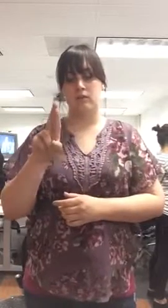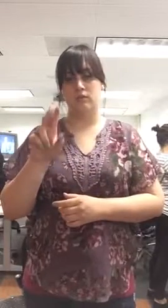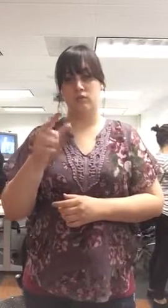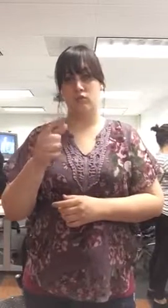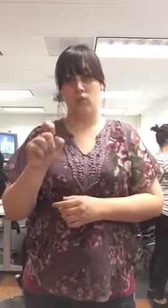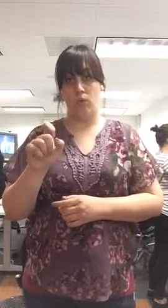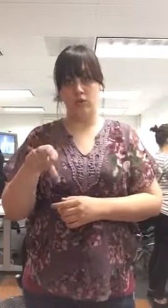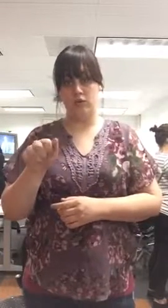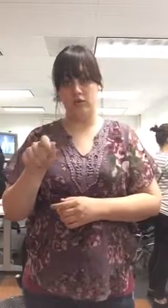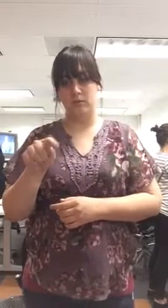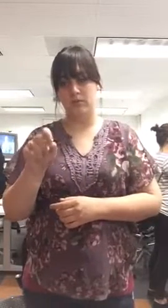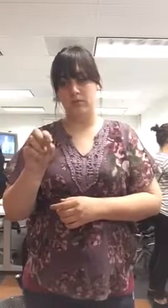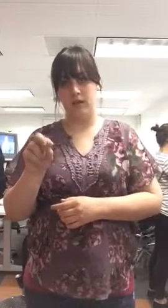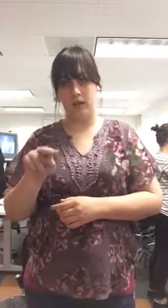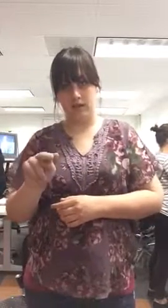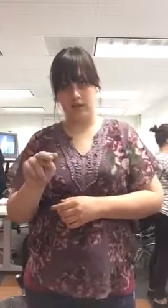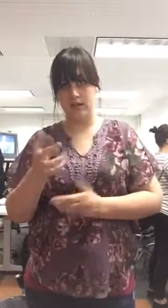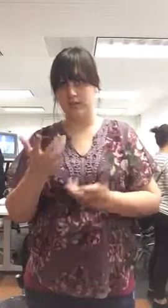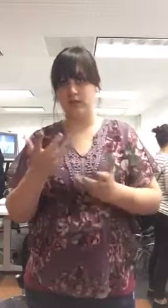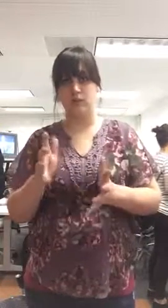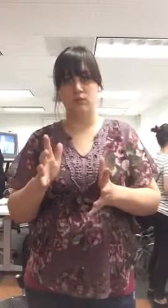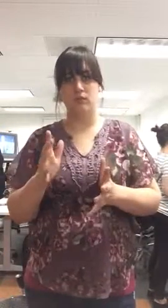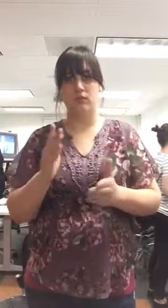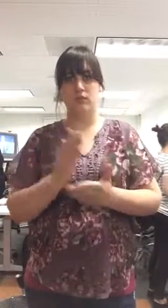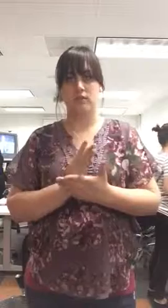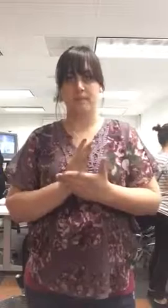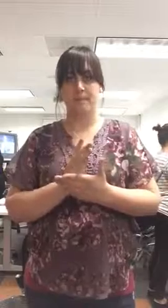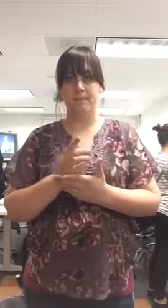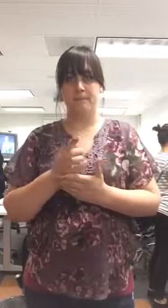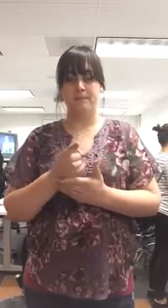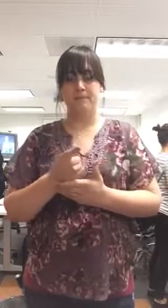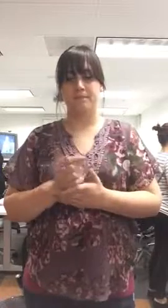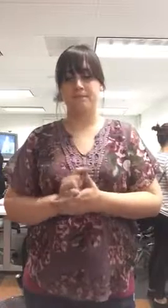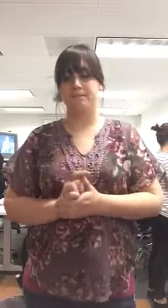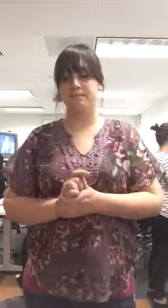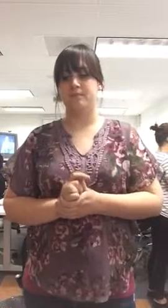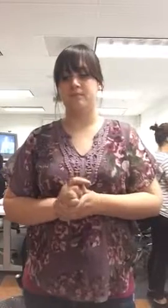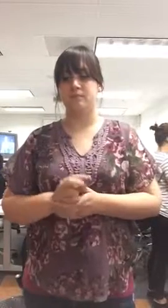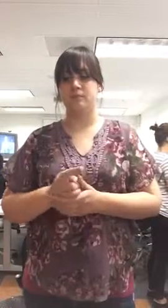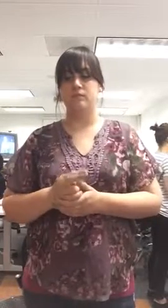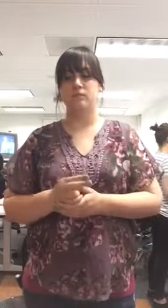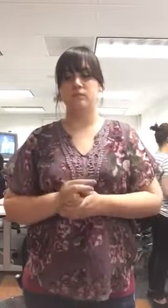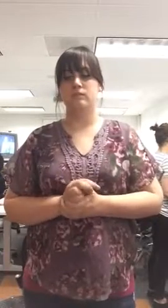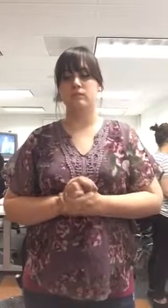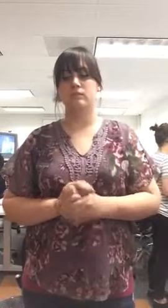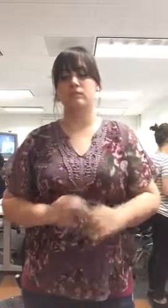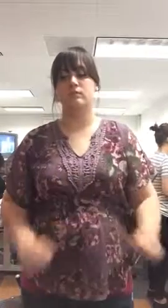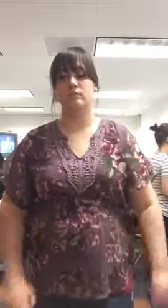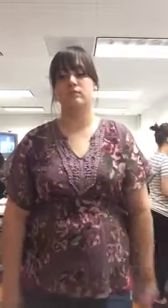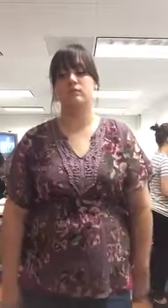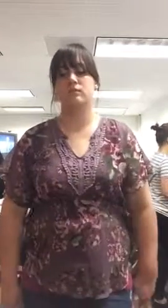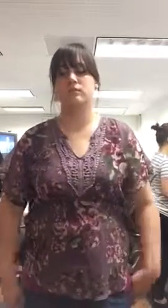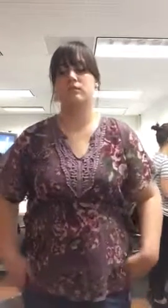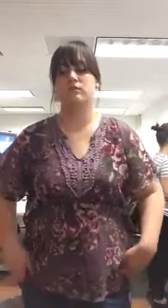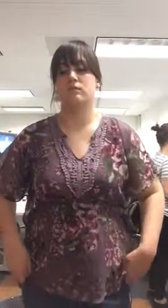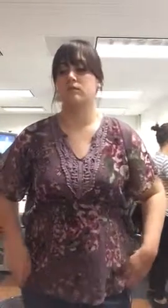want to stop Germany. He realized that the Soviet Union was going to be our opponent after World War II. He would have